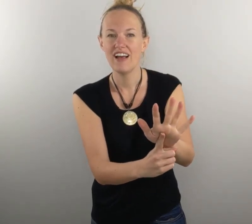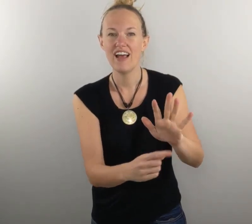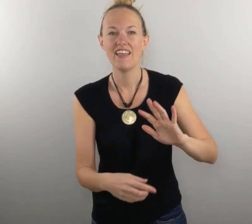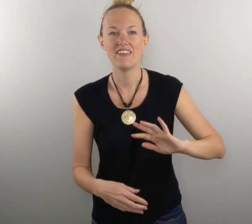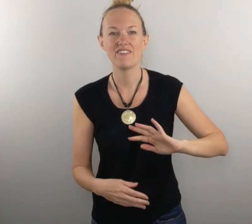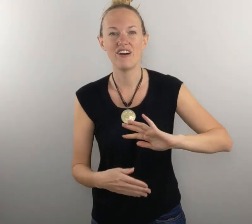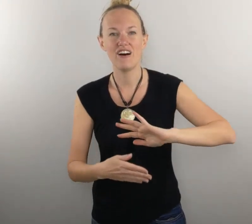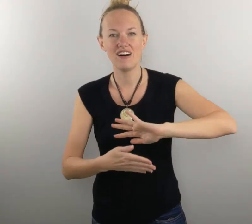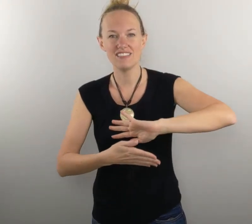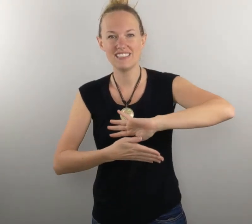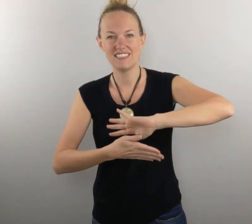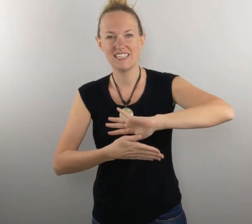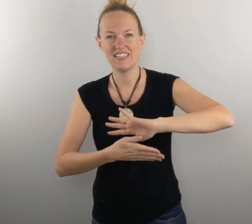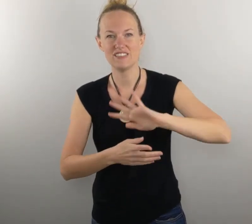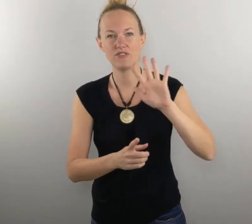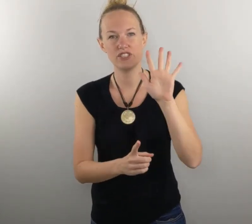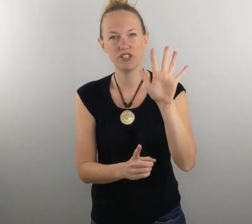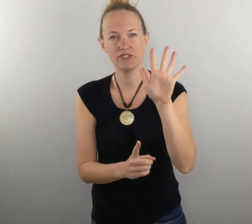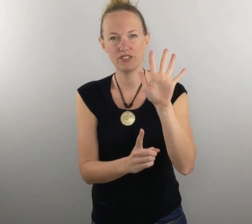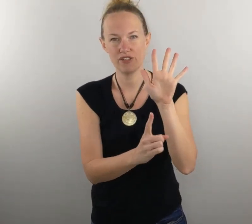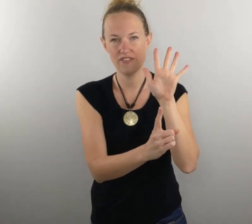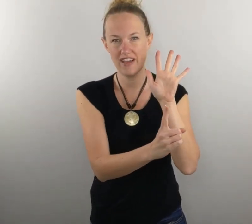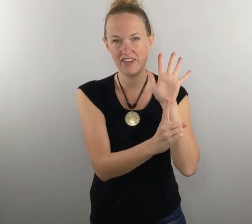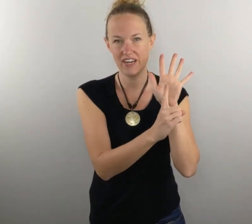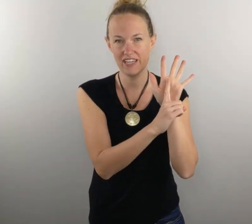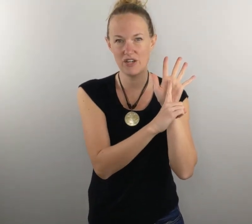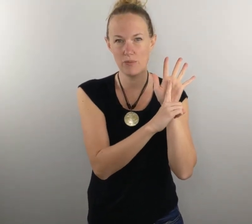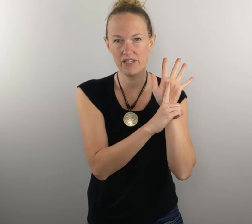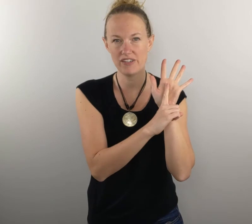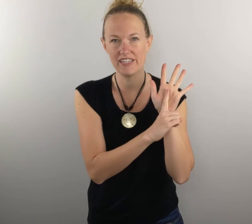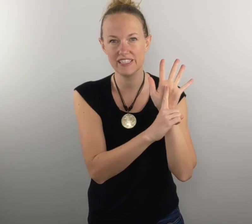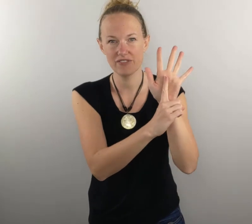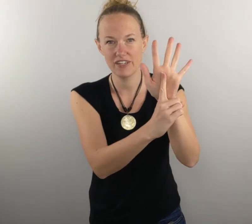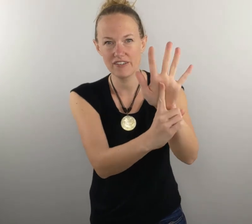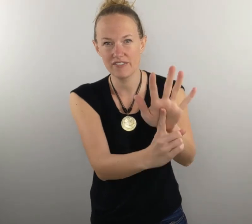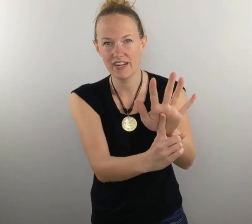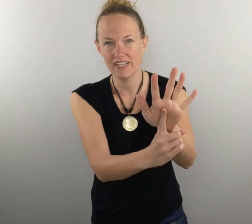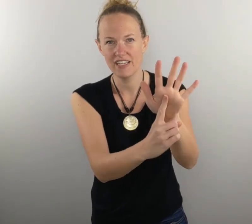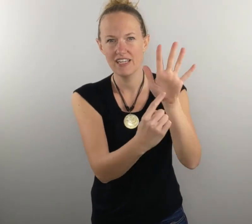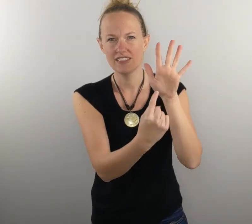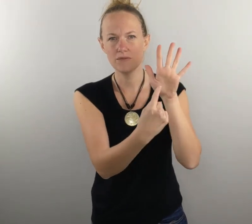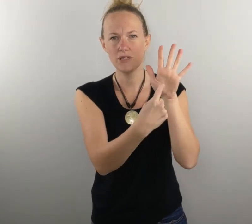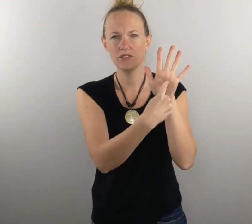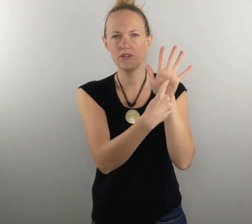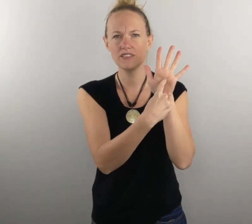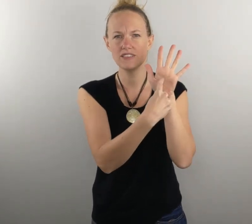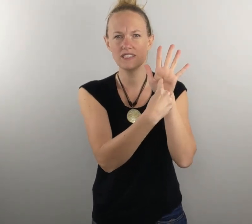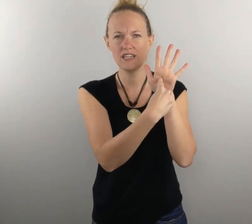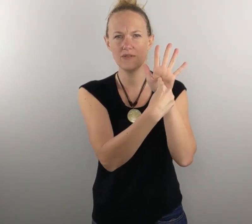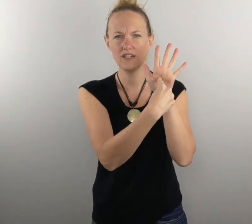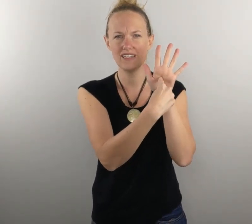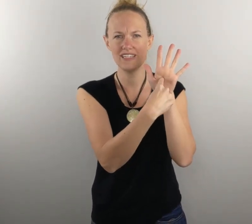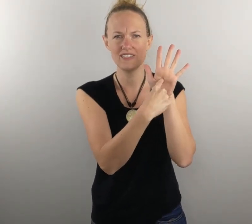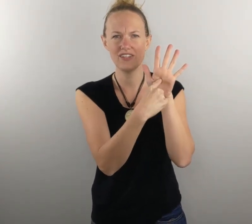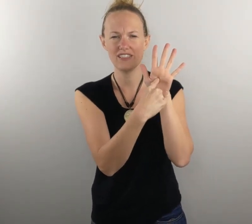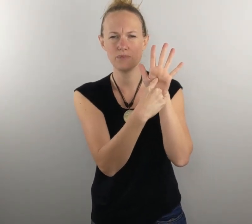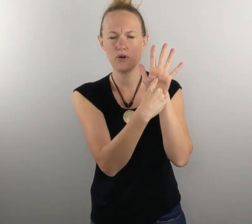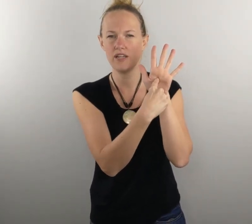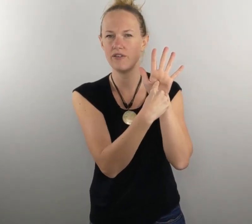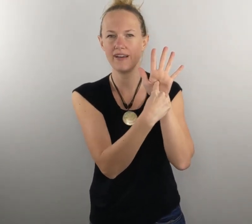and then for all to see. So for shown, so you have your hand open, your index finger in front. Sometimes you also see it where your index finger is pointing directly